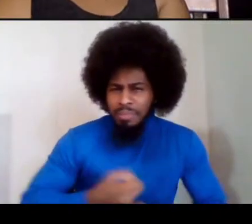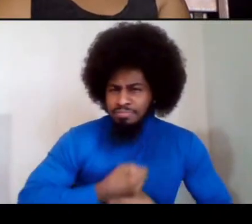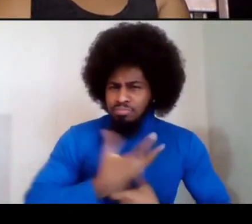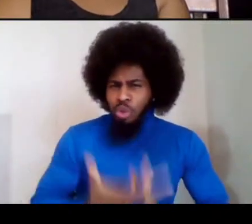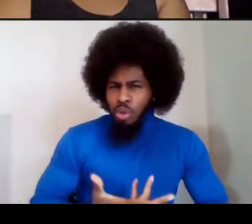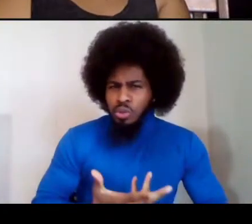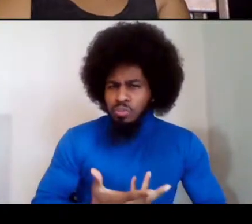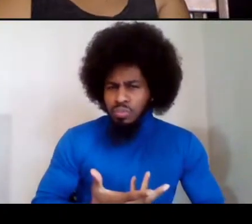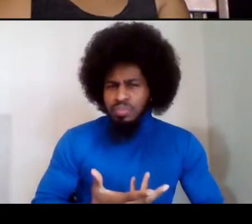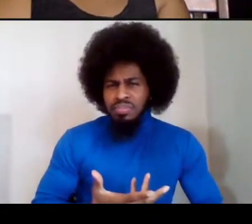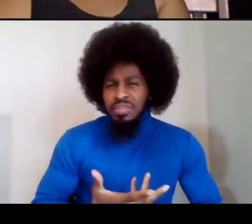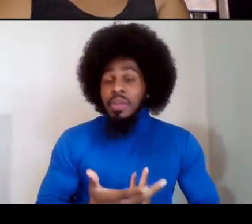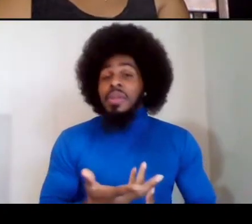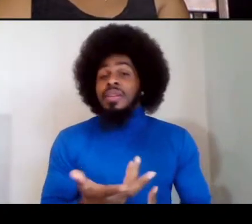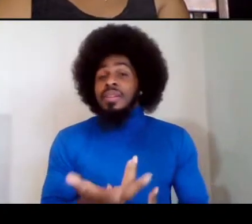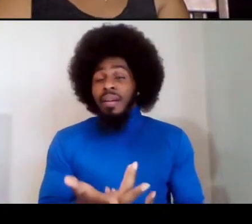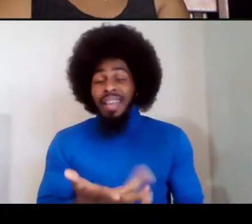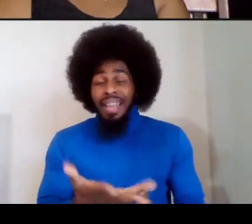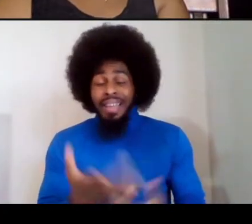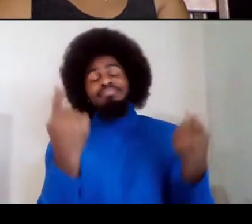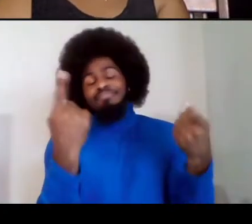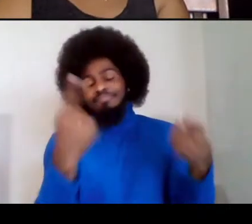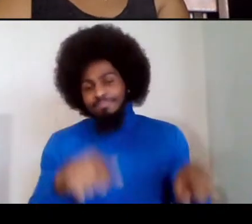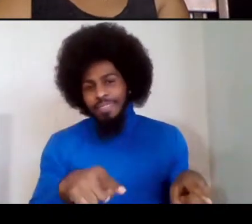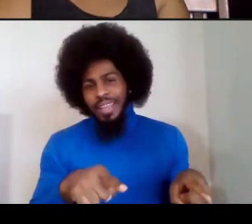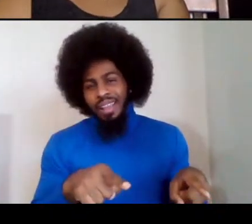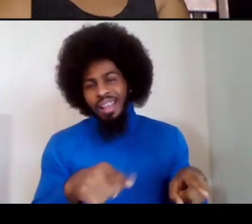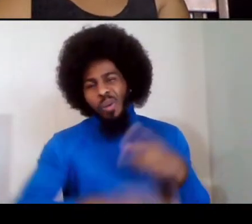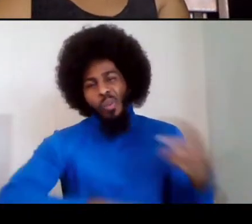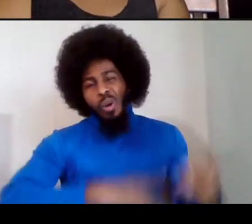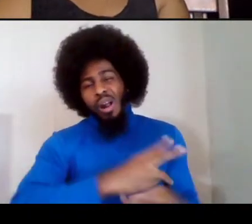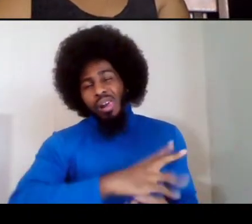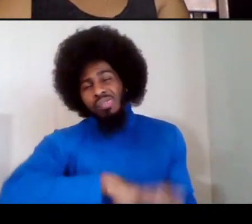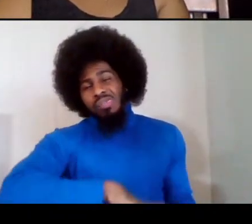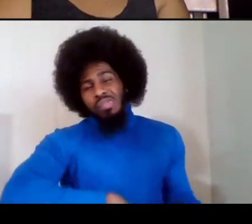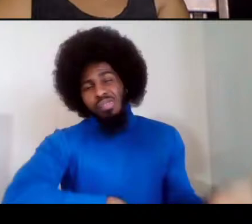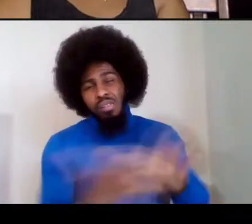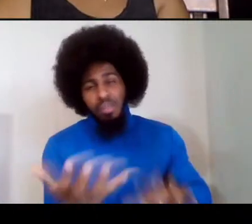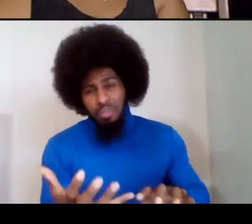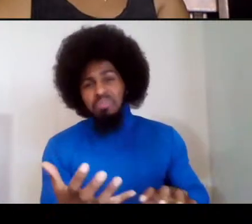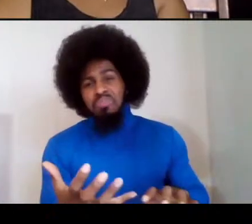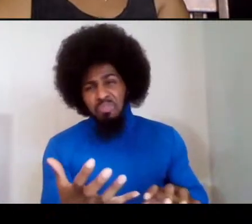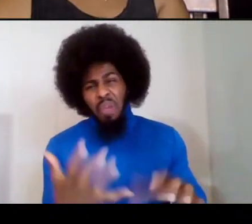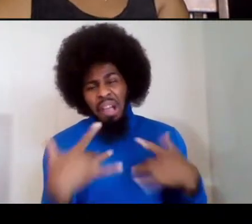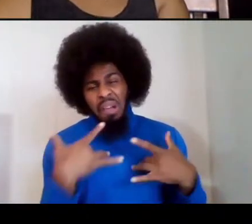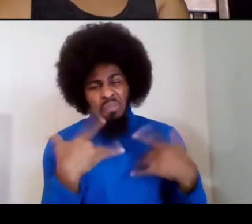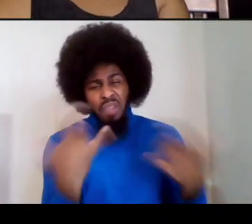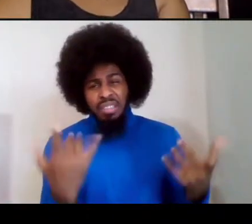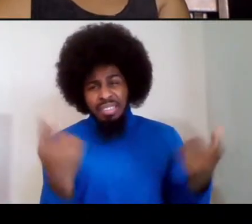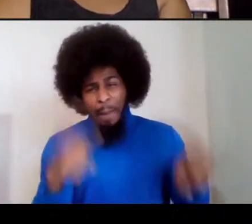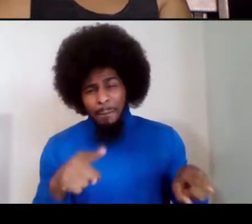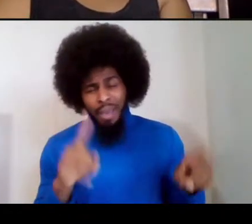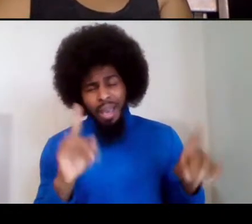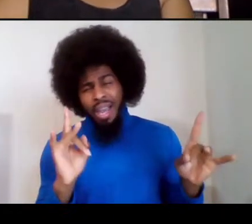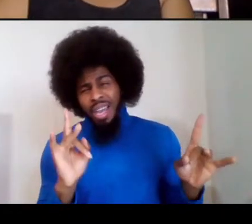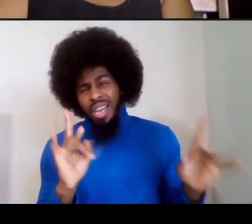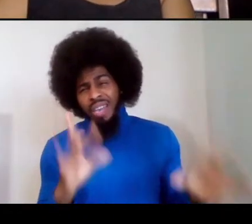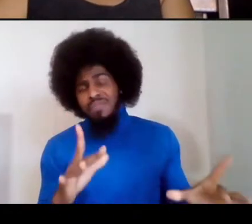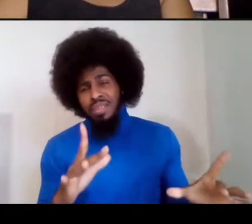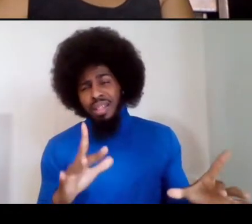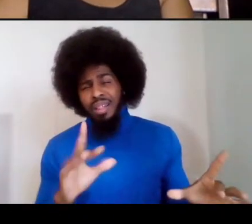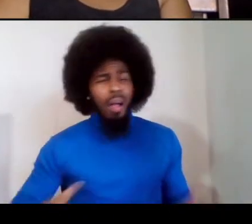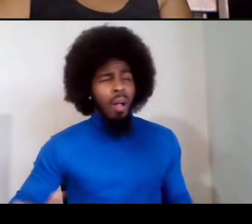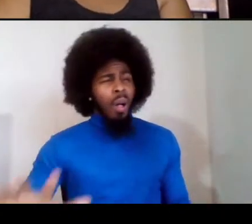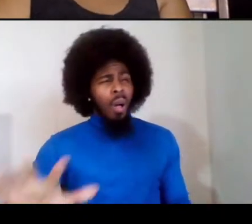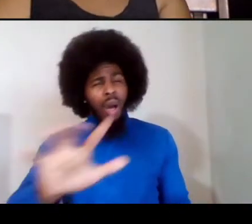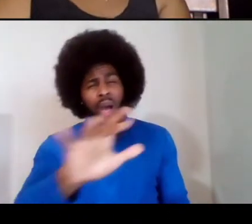was further turned upside down after horrible events ensued nationally and globally, bringing